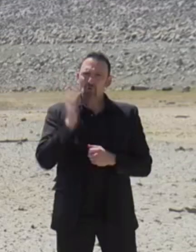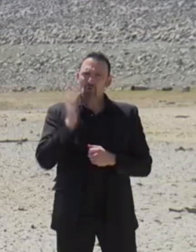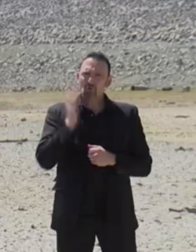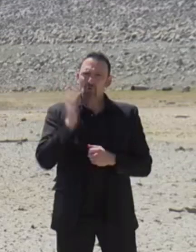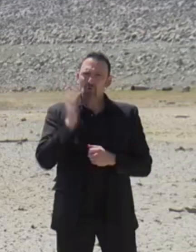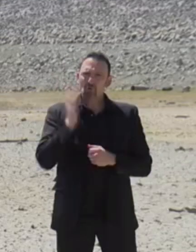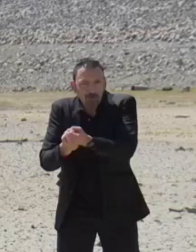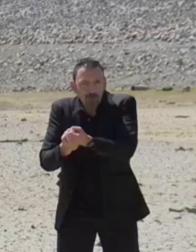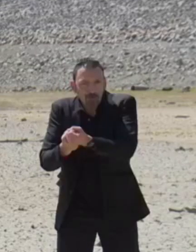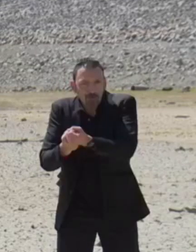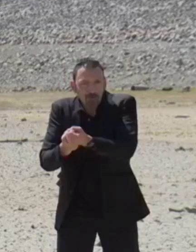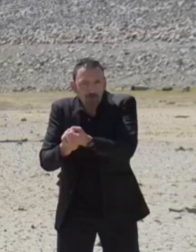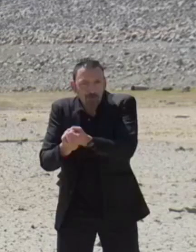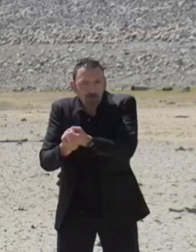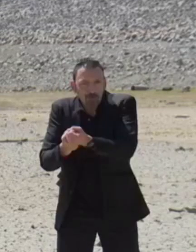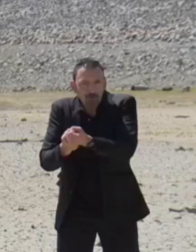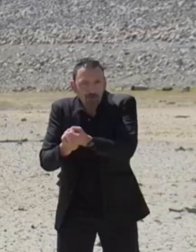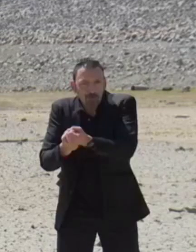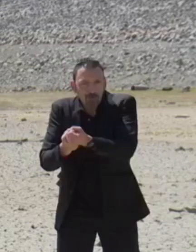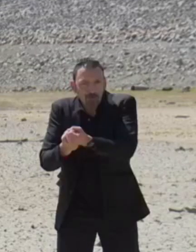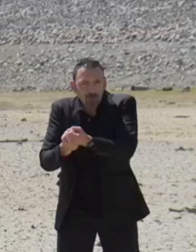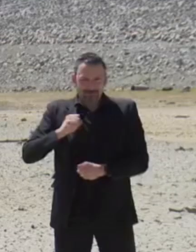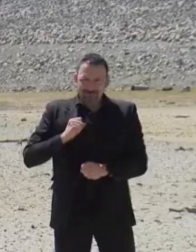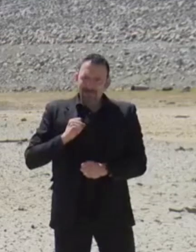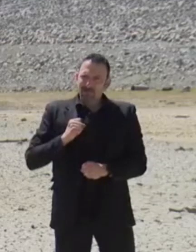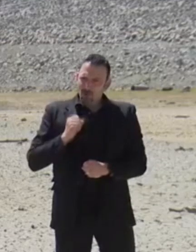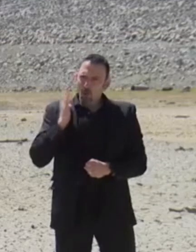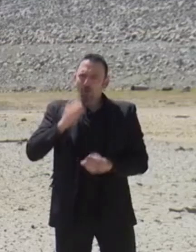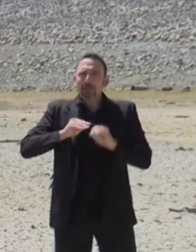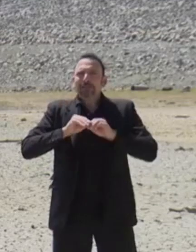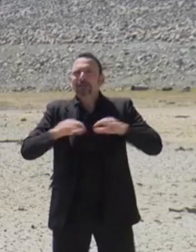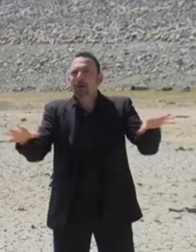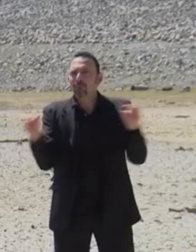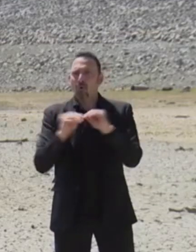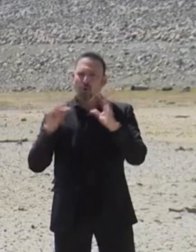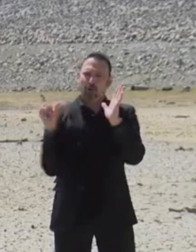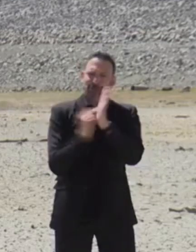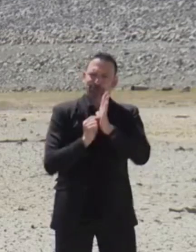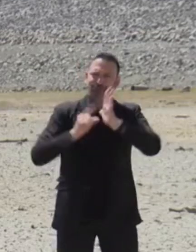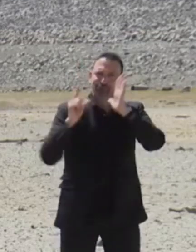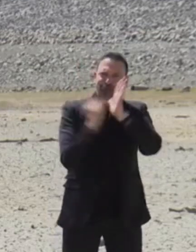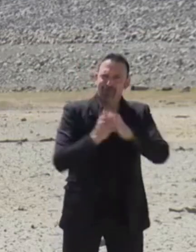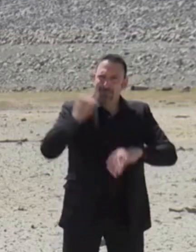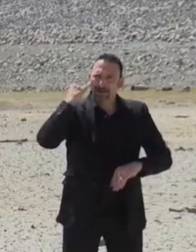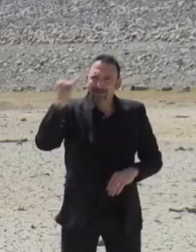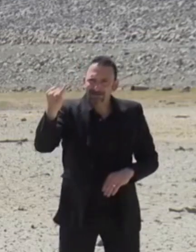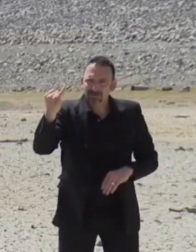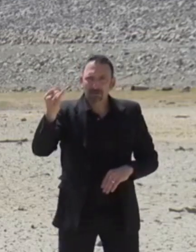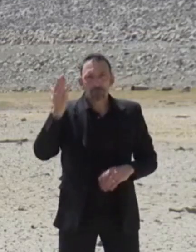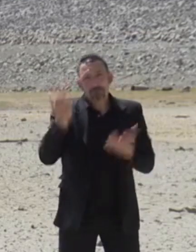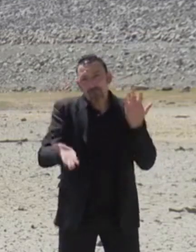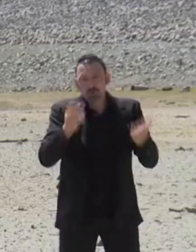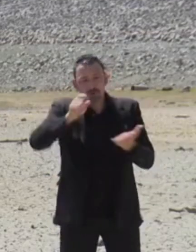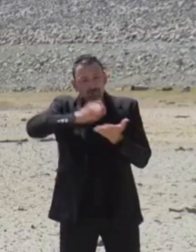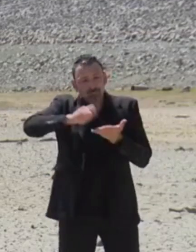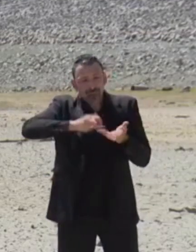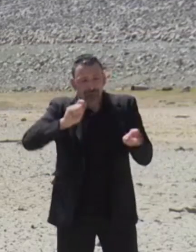Senate recently put out, to build on what the Assembly likely will put out in the next number of days. I can assure you in my May revise, which is just